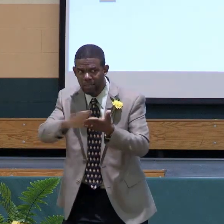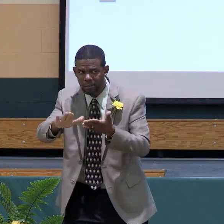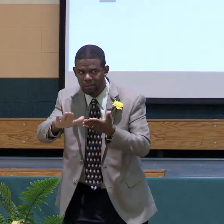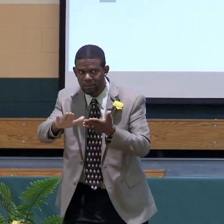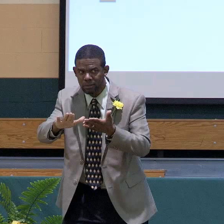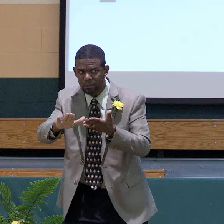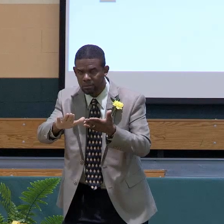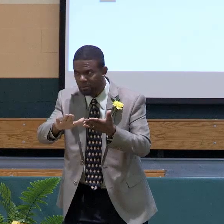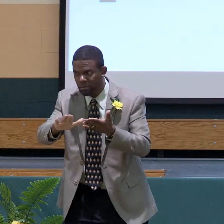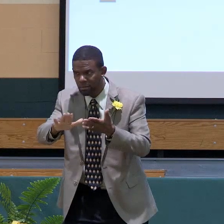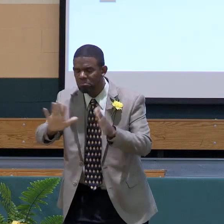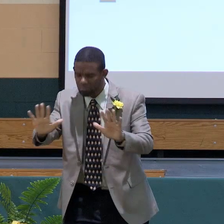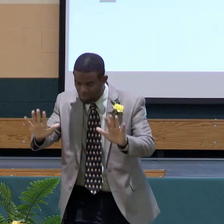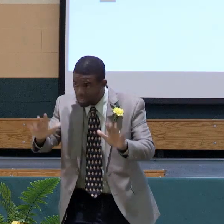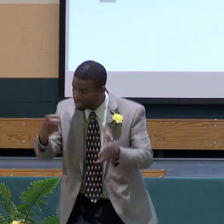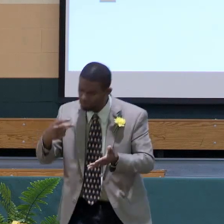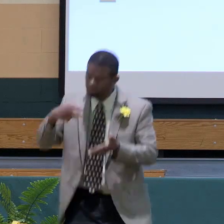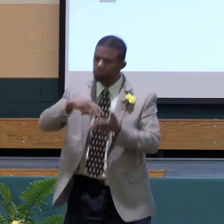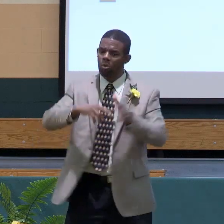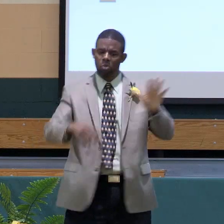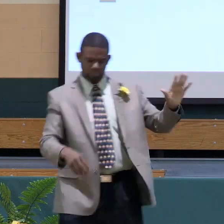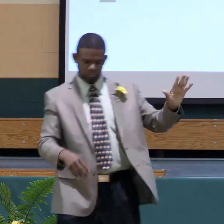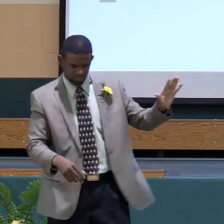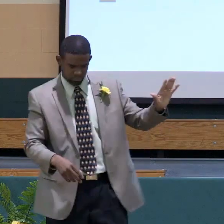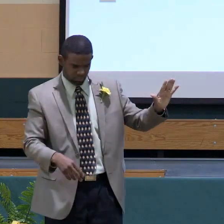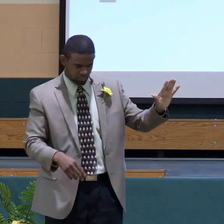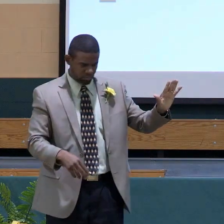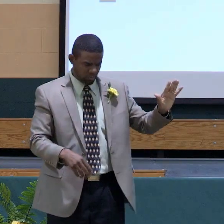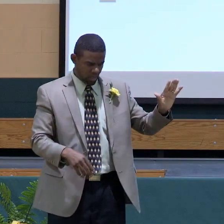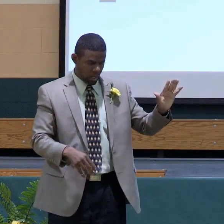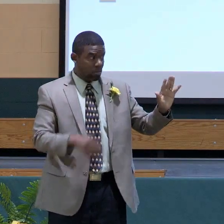He thought, "Well, you know what? I should be nice. That's fine." So he stood up and he said,